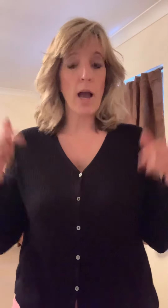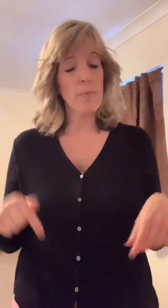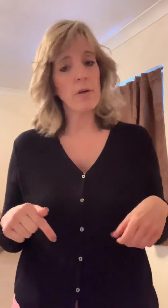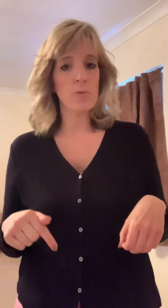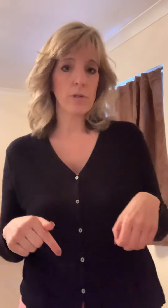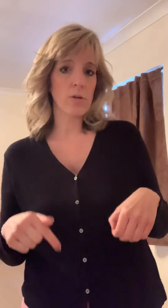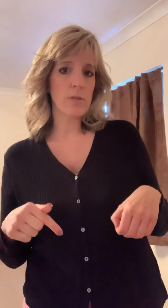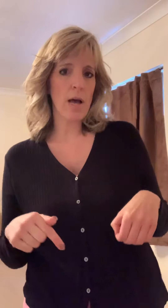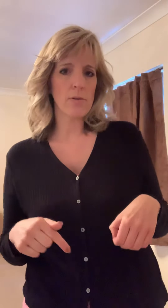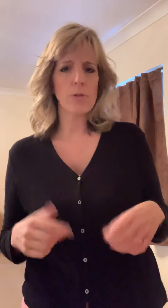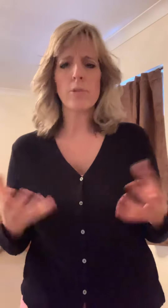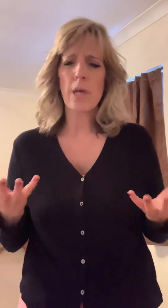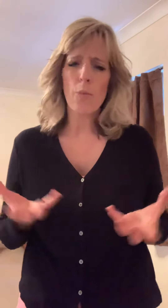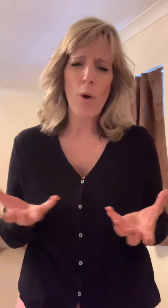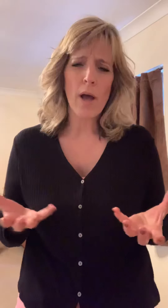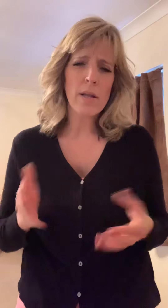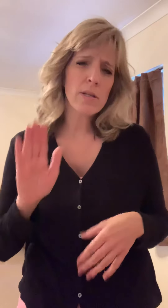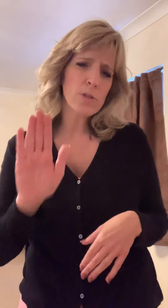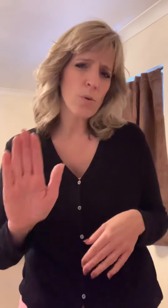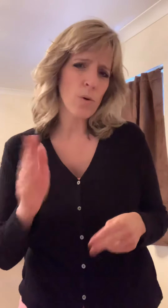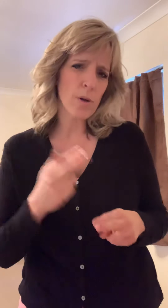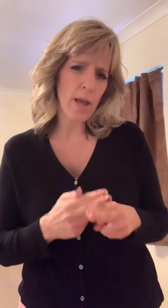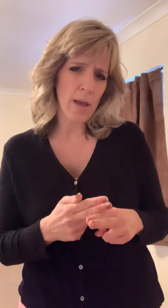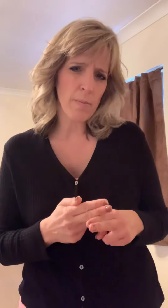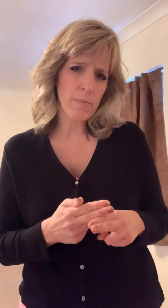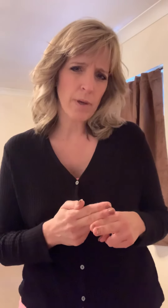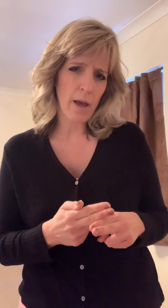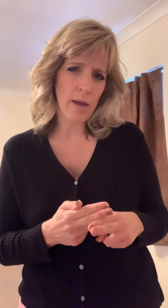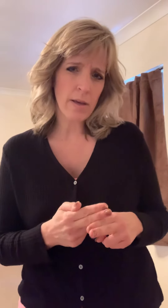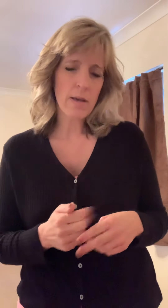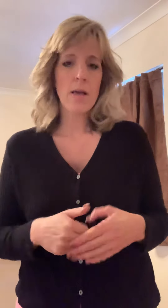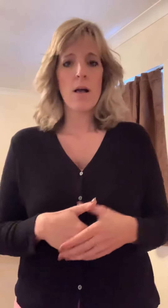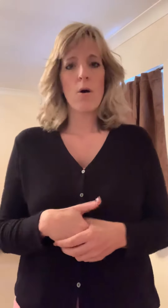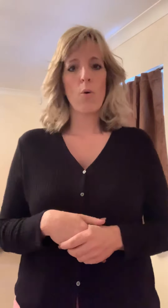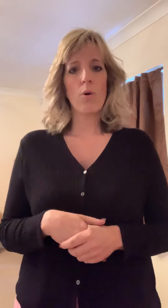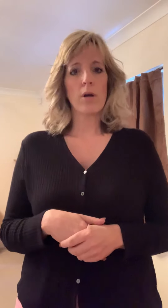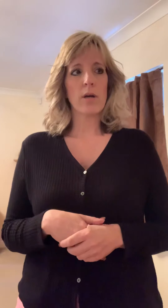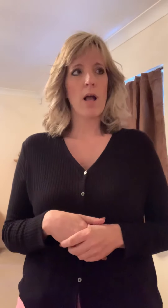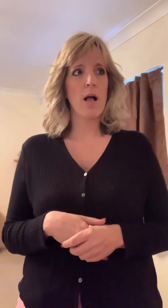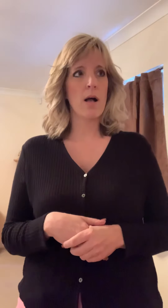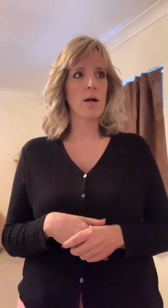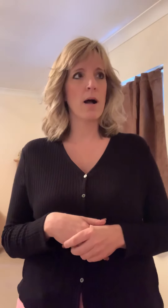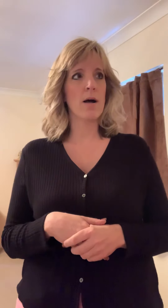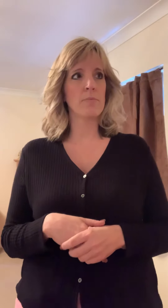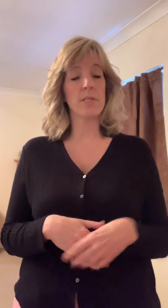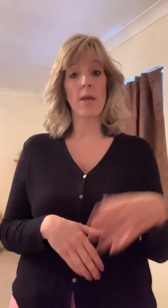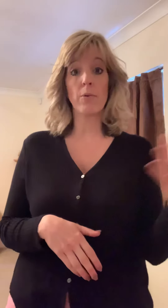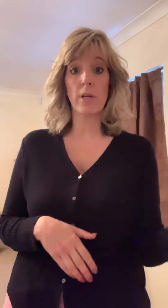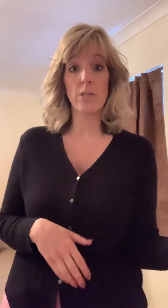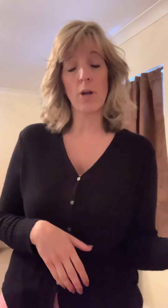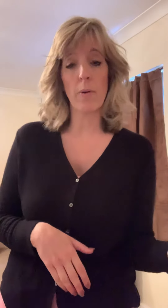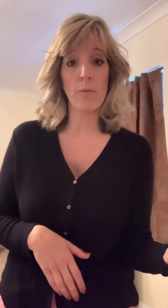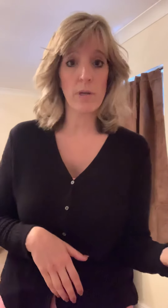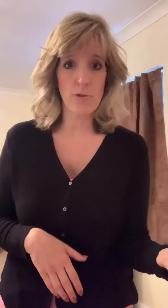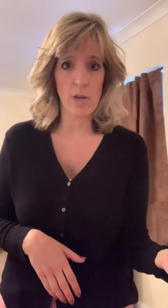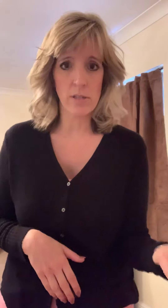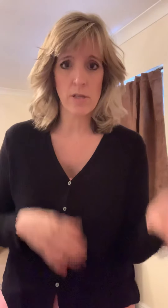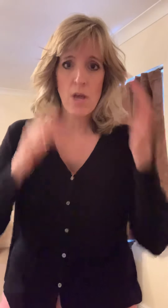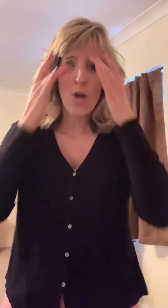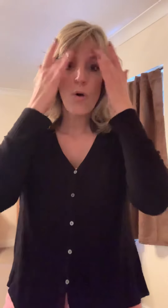eyebrows would go down. So we say, what is your name? Okay, or today we're going to talk about restaurants. Or